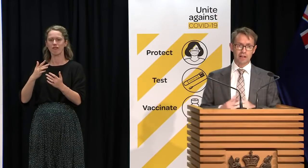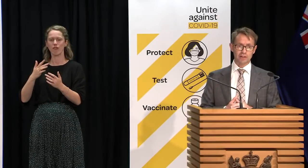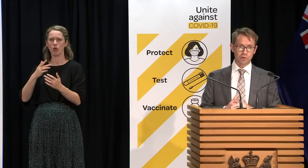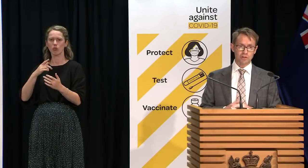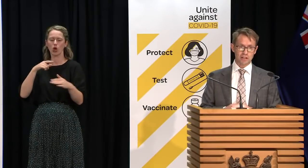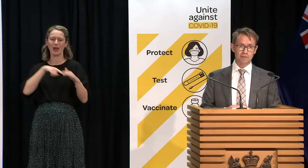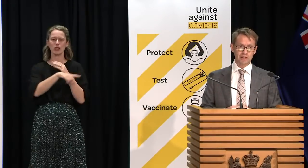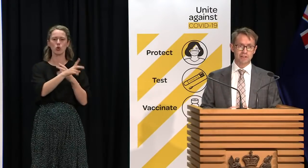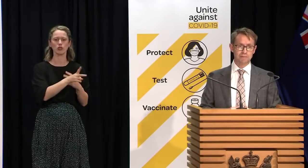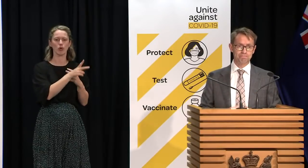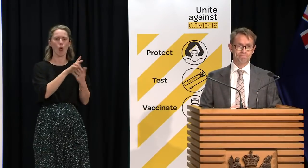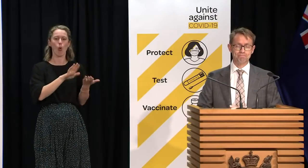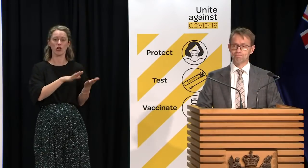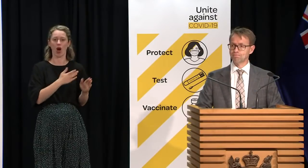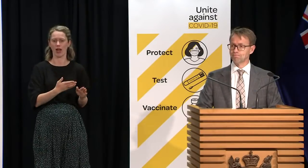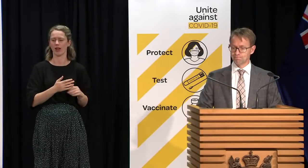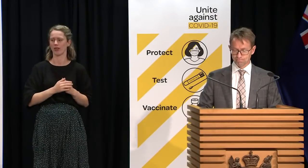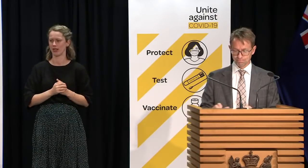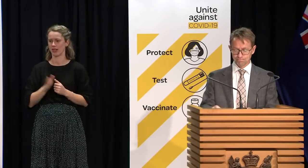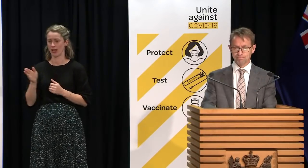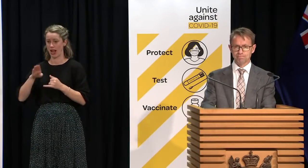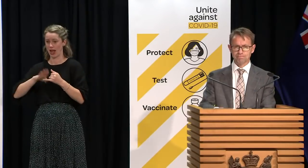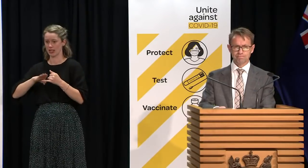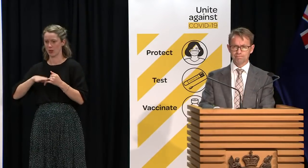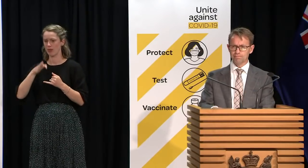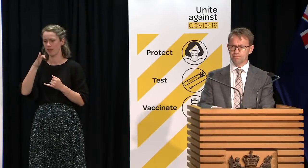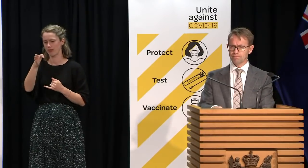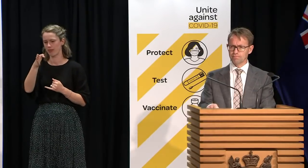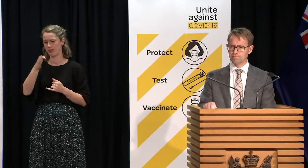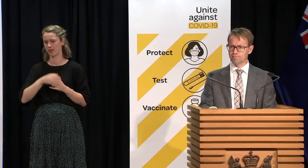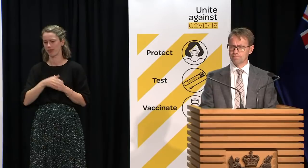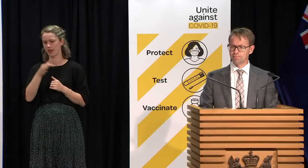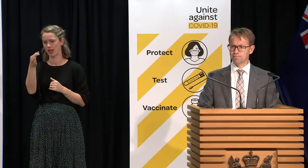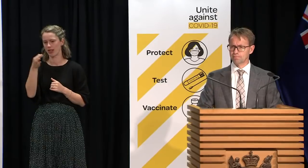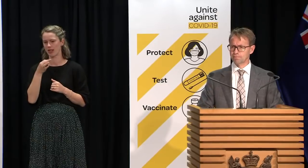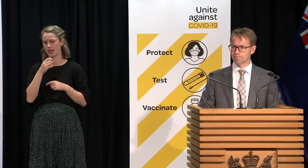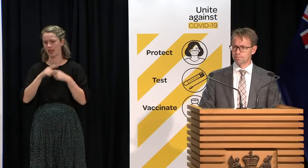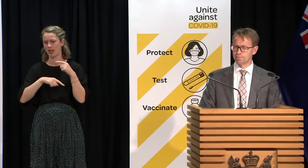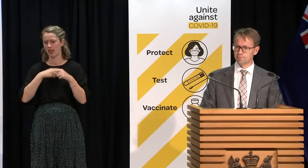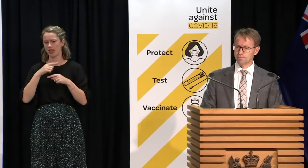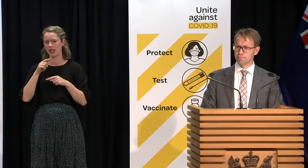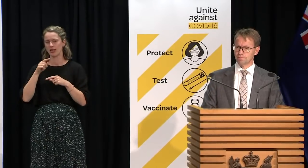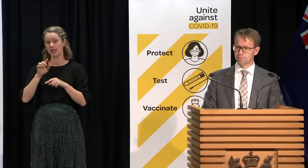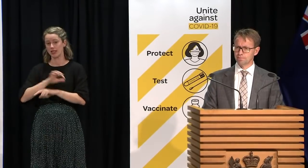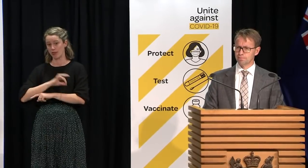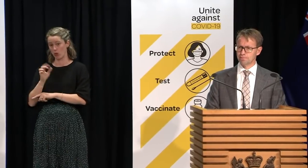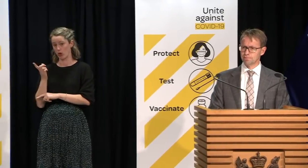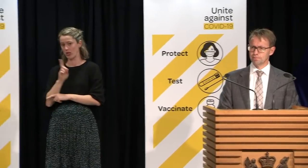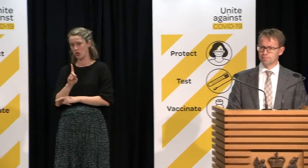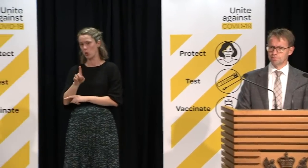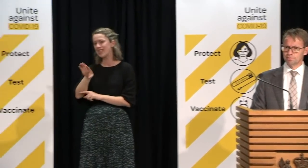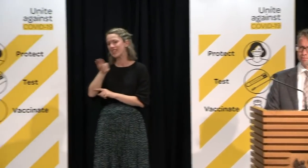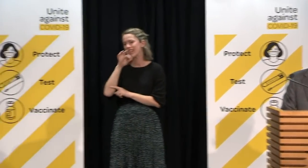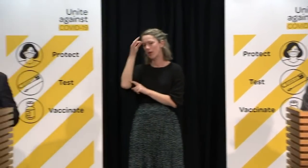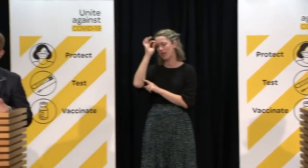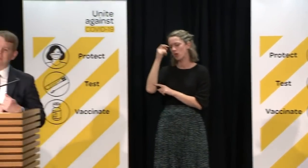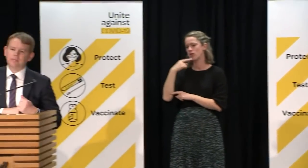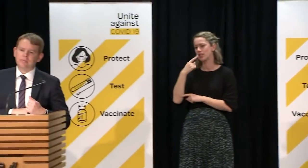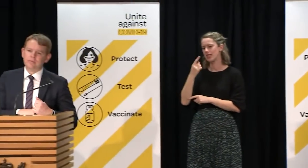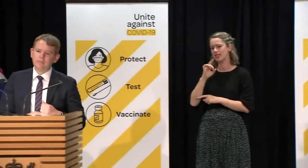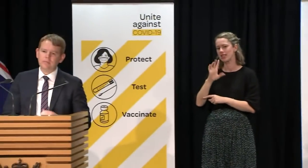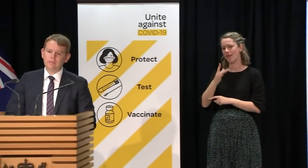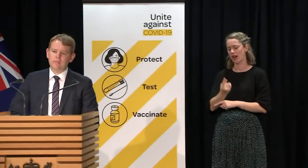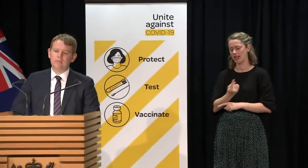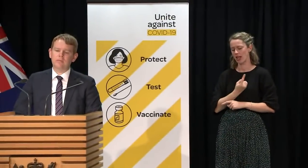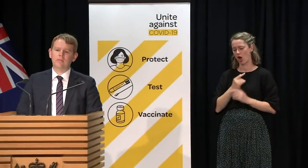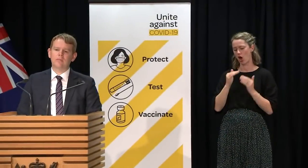That's as good as any vaccine. All right, very last question. Just on your select committee this morning, you said that the self-isolation